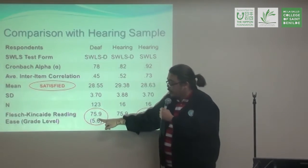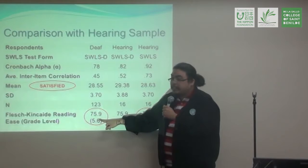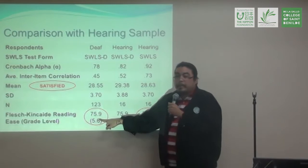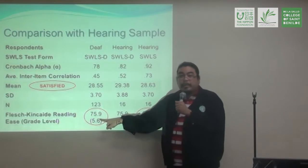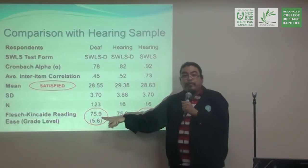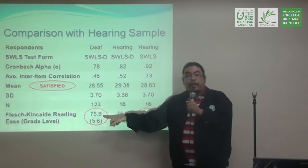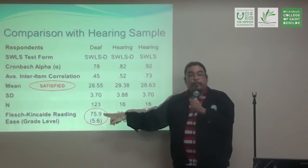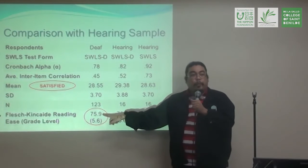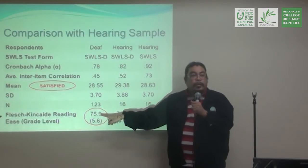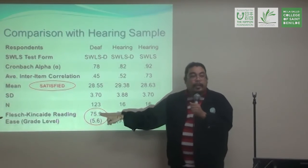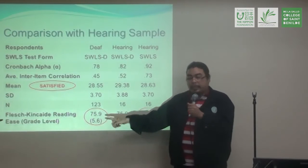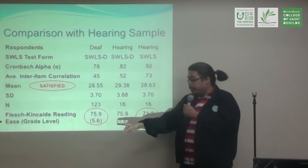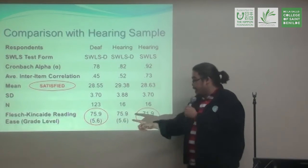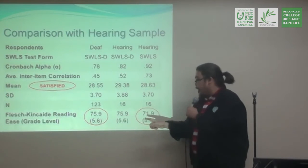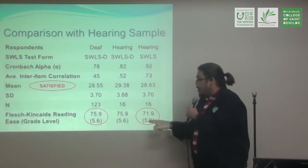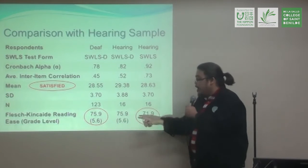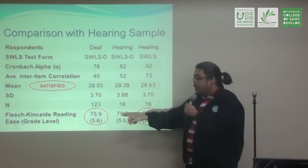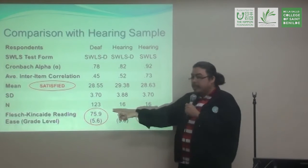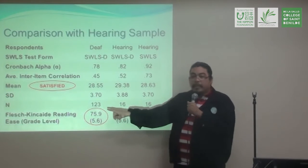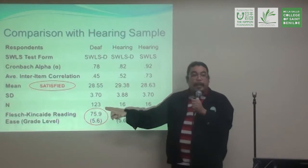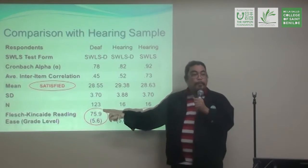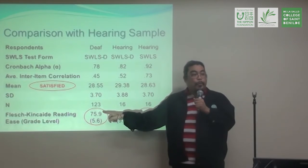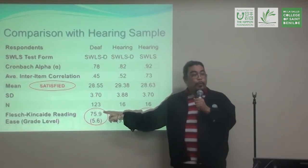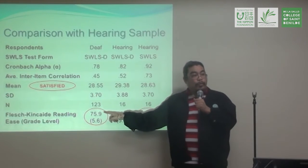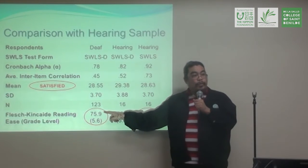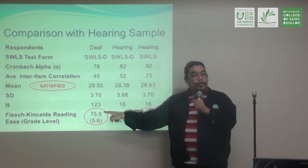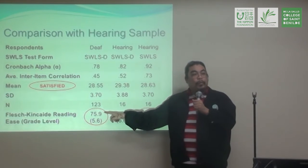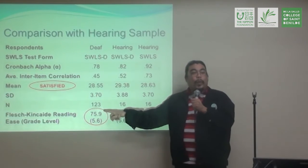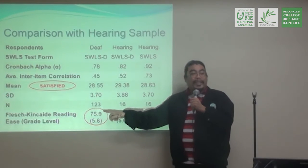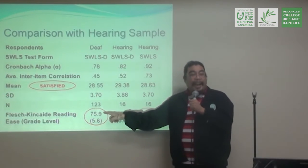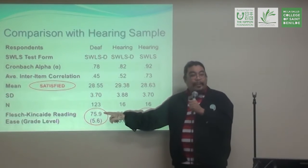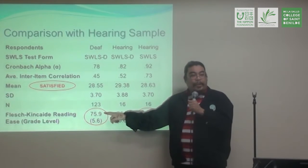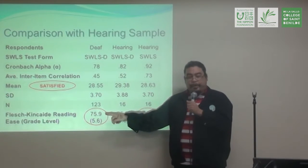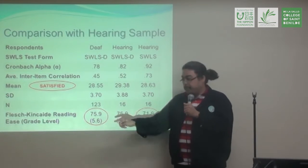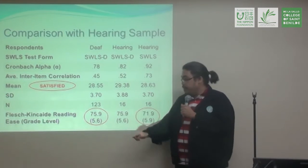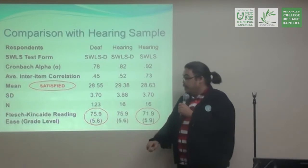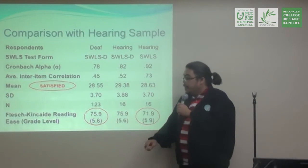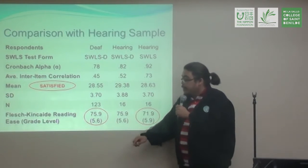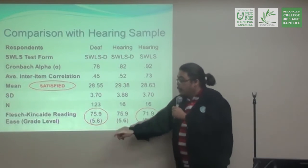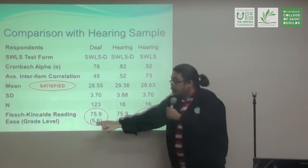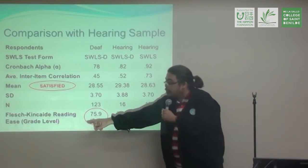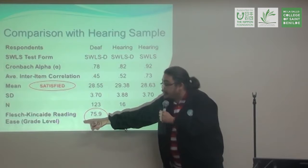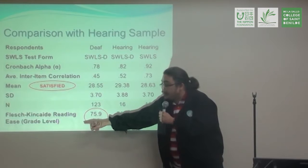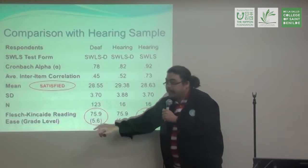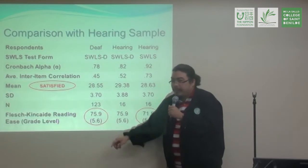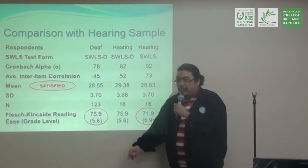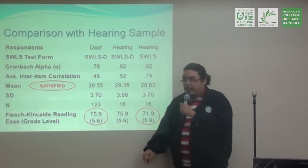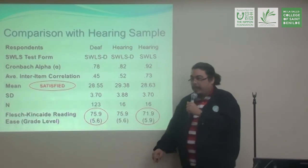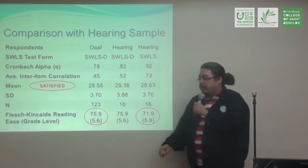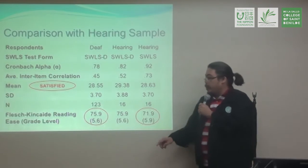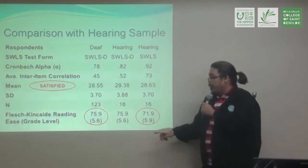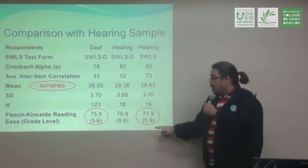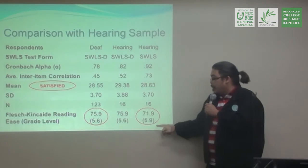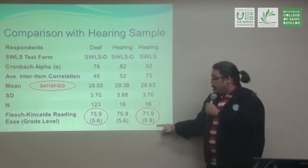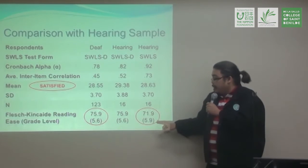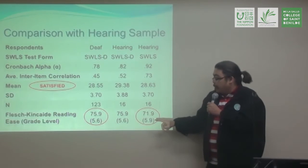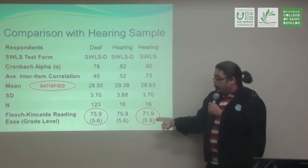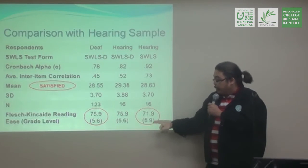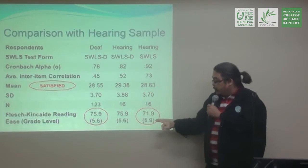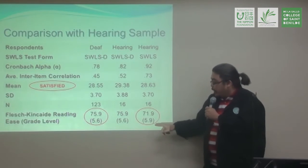SWLSD, 75.9, it's 90 improved, went higher. Now, what is the grade level?